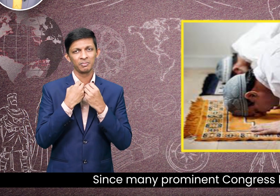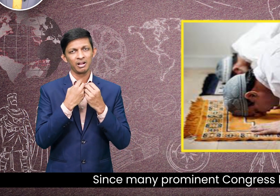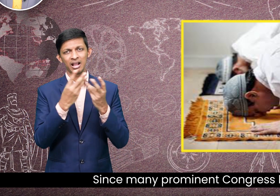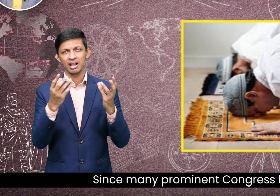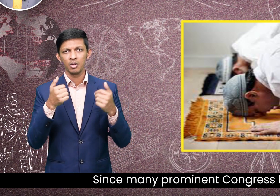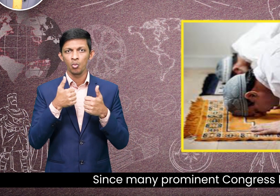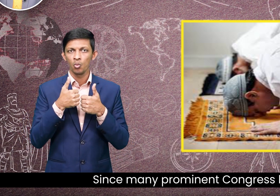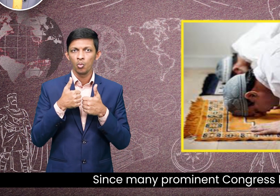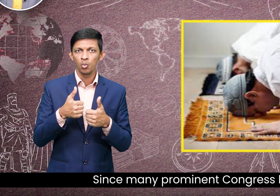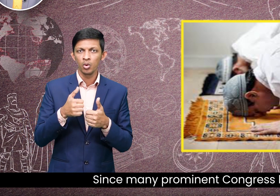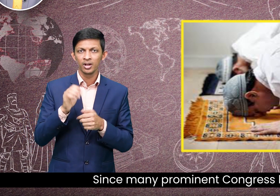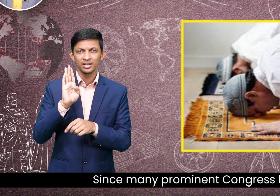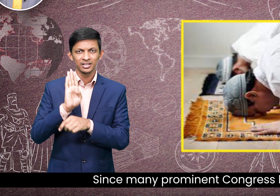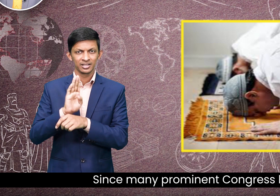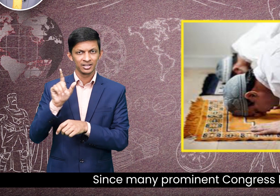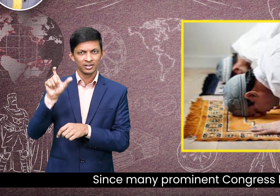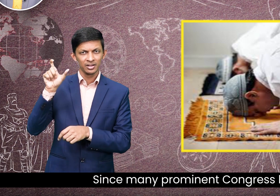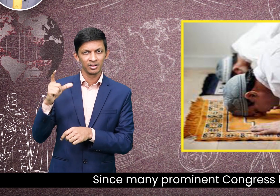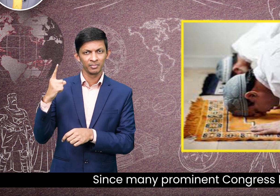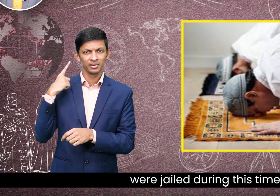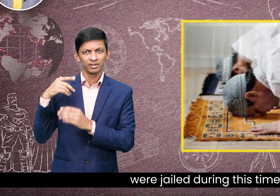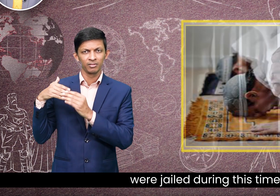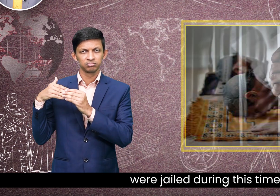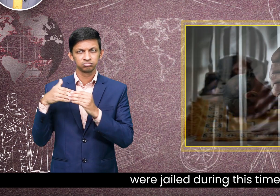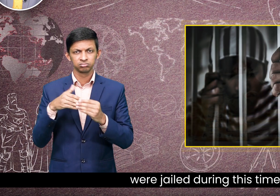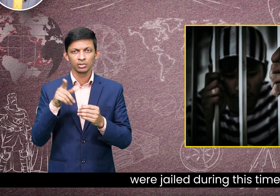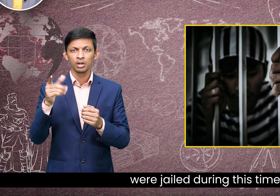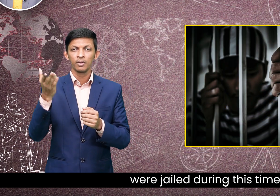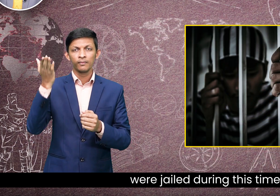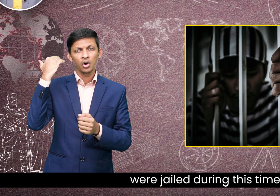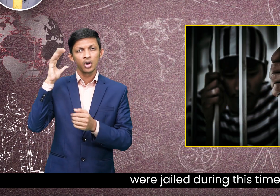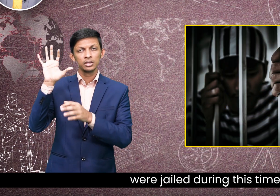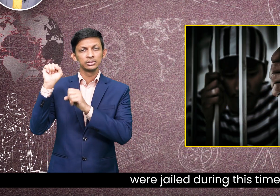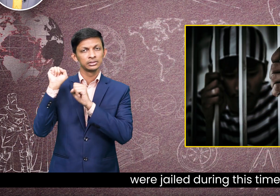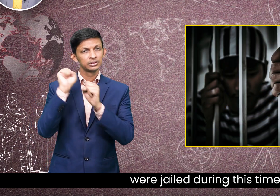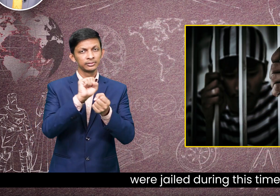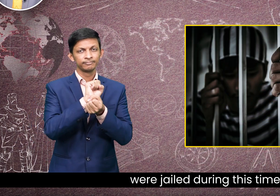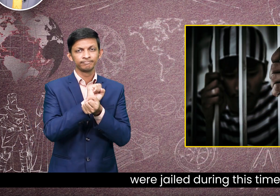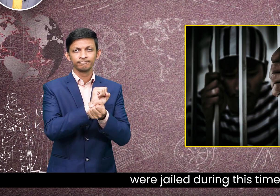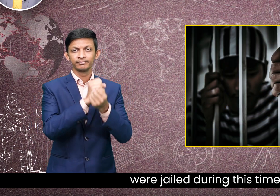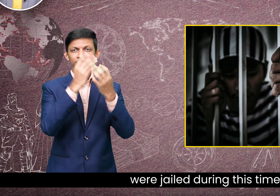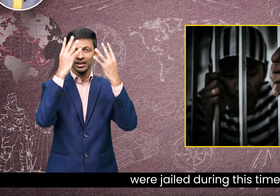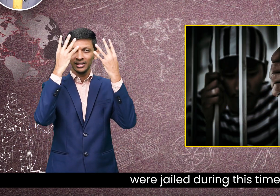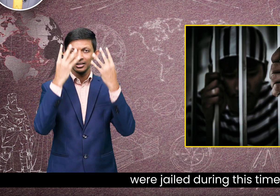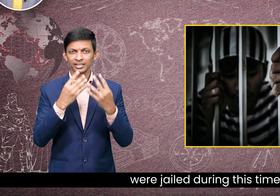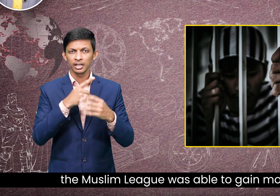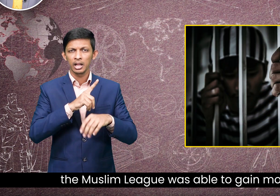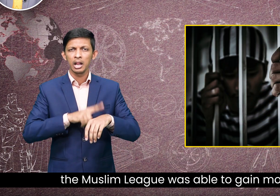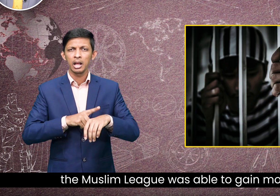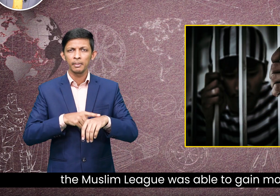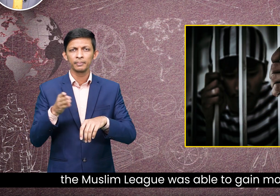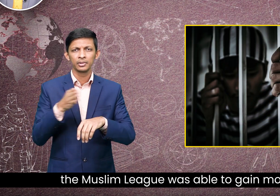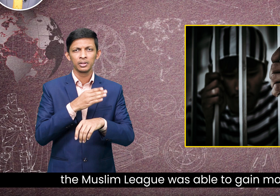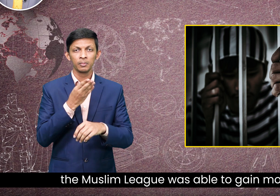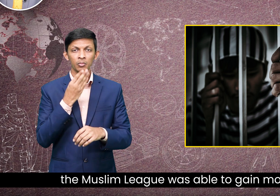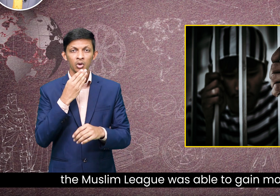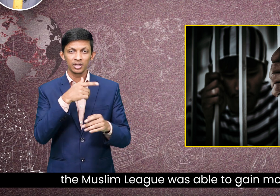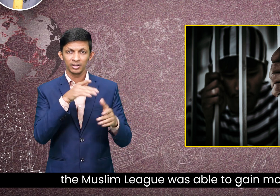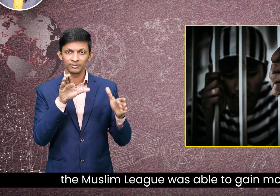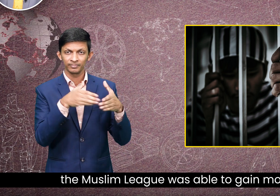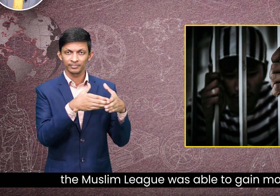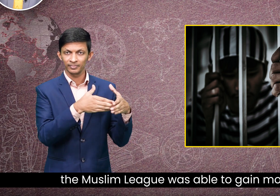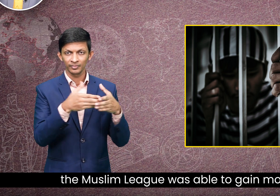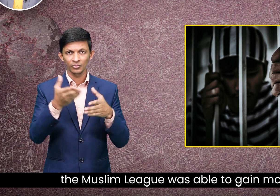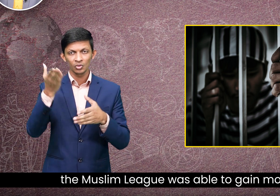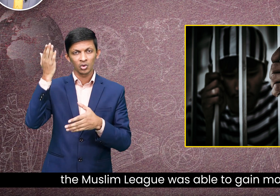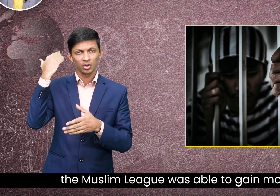Since many prominent Congress leaders were jailed during this time, the Muslim League was